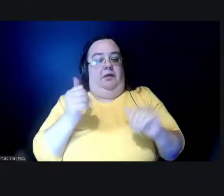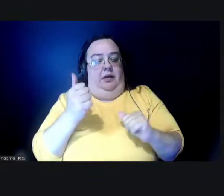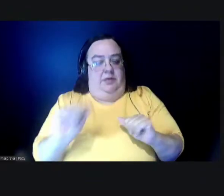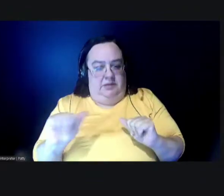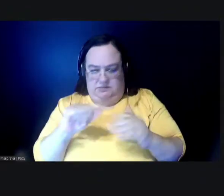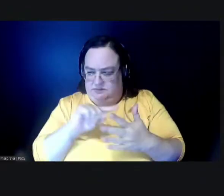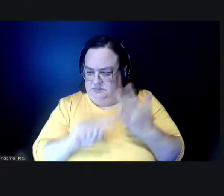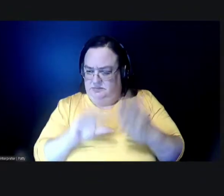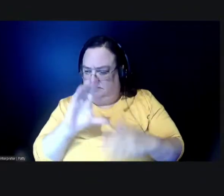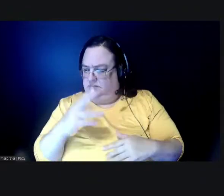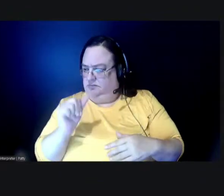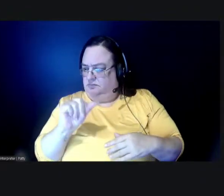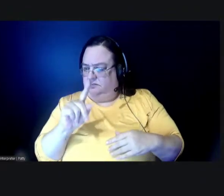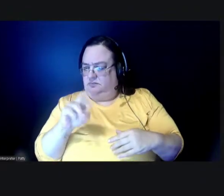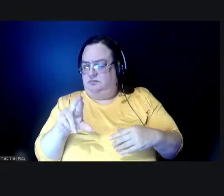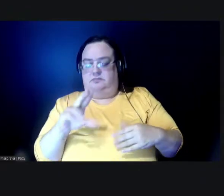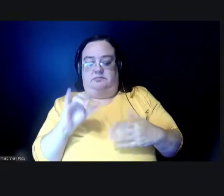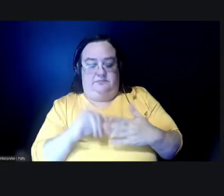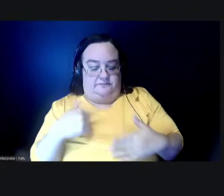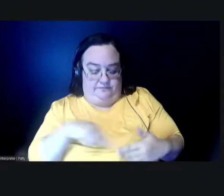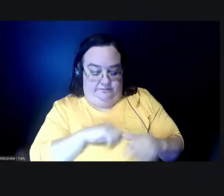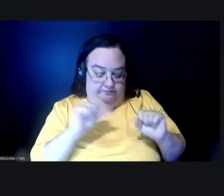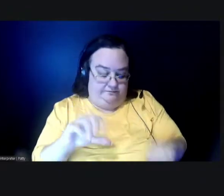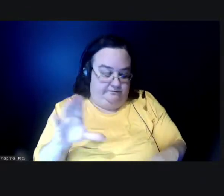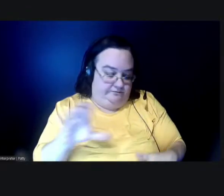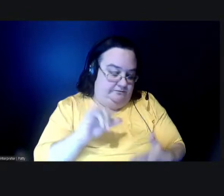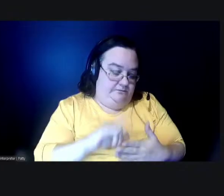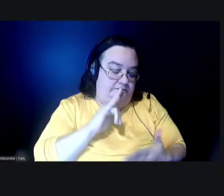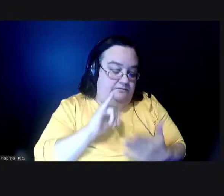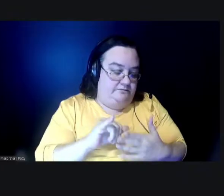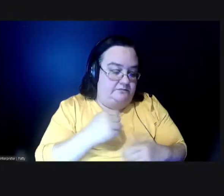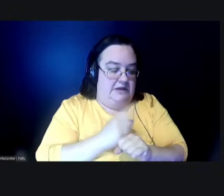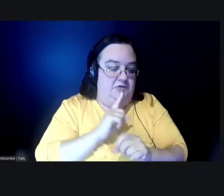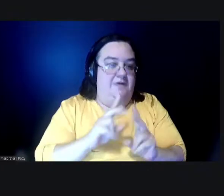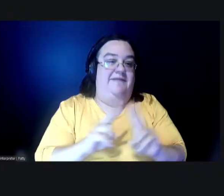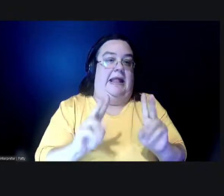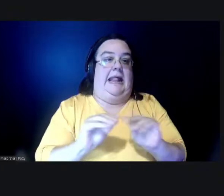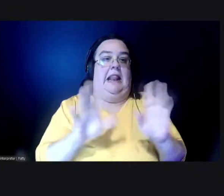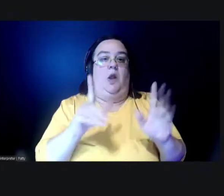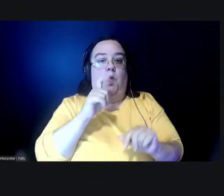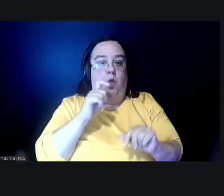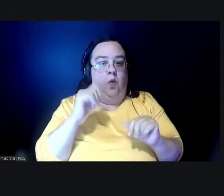or ordinances and stuff, that we can do that so that it can be crystal clear who can take advantage of that.